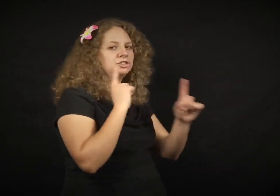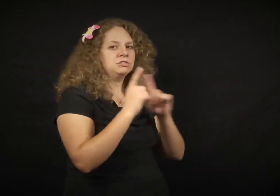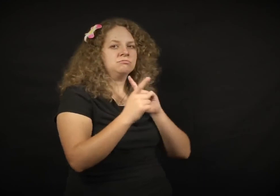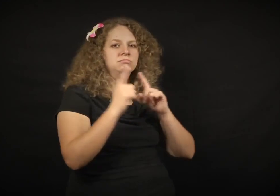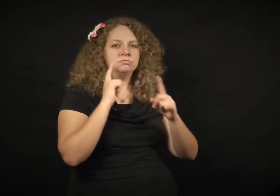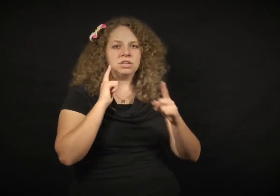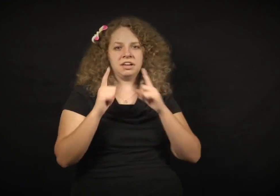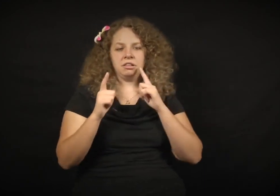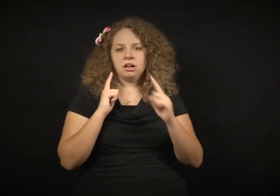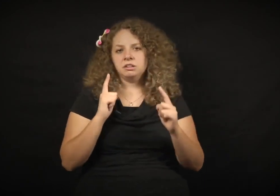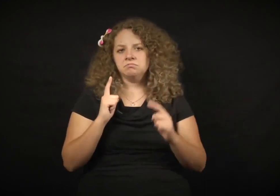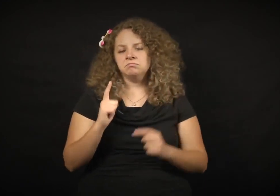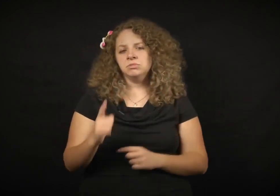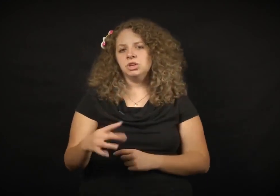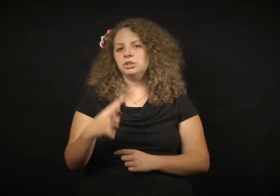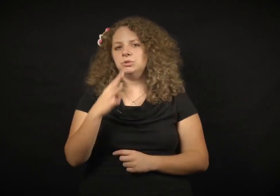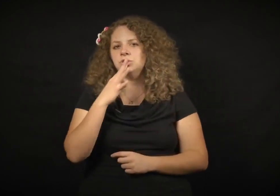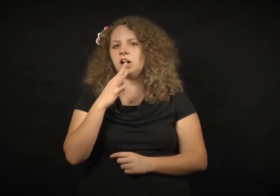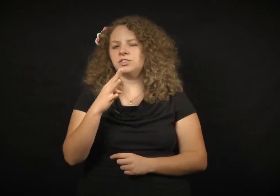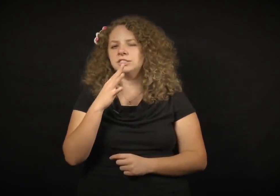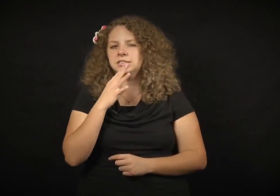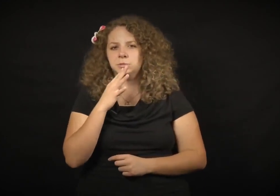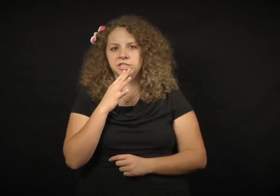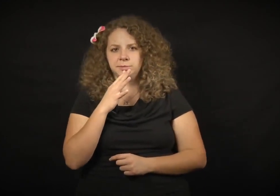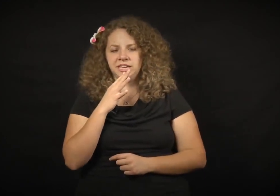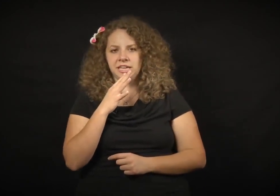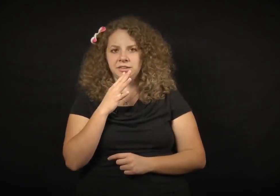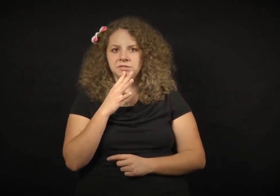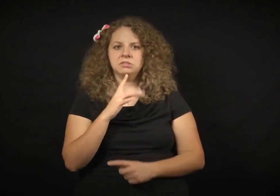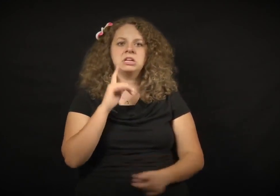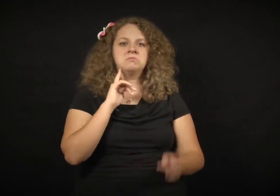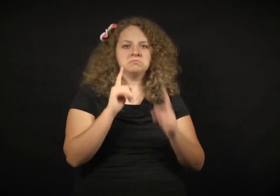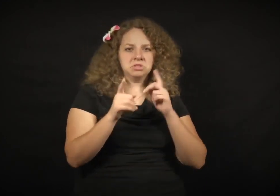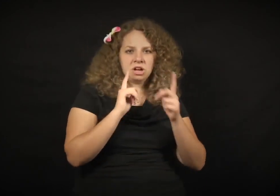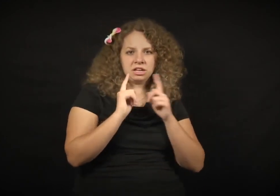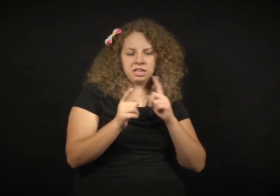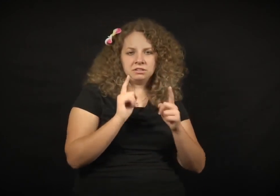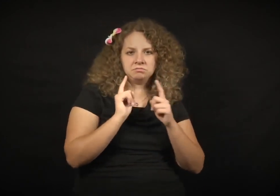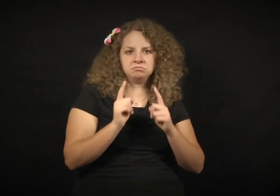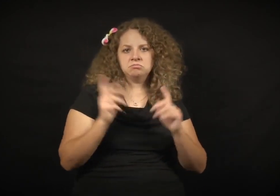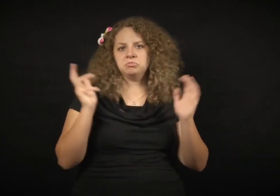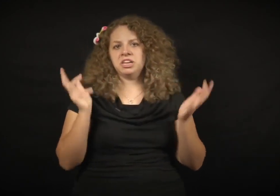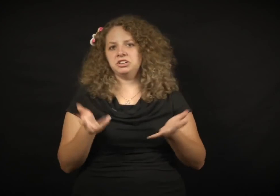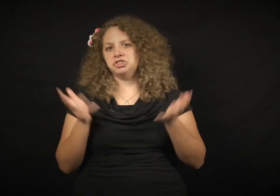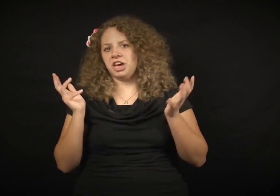conversation, dialogue. Can you talk? This is more speaking, talking. We had a chat.